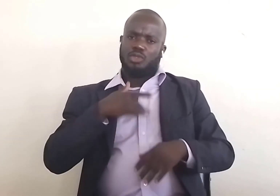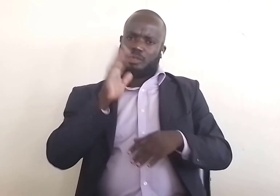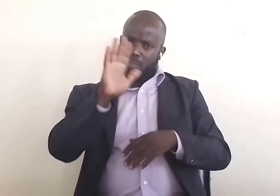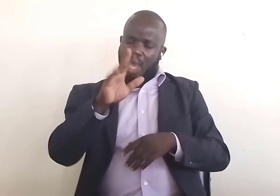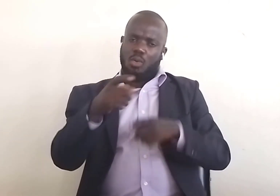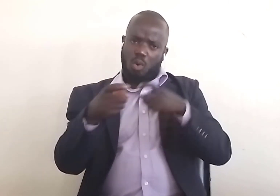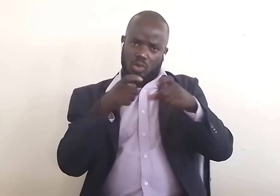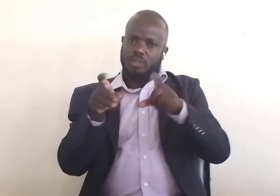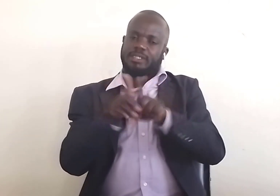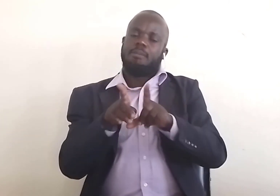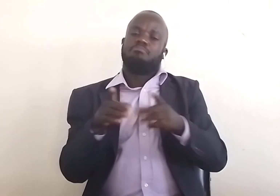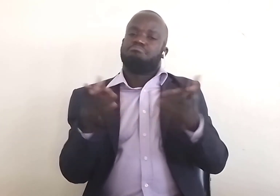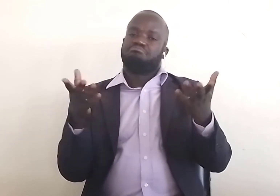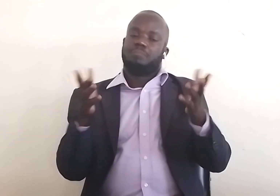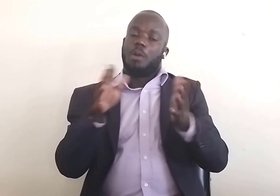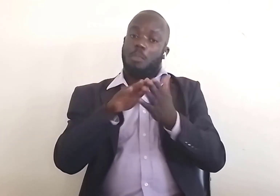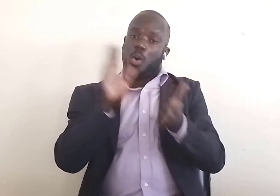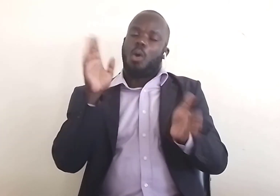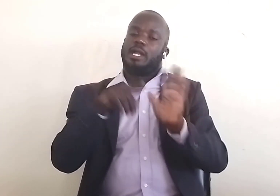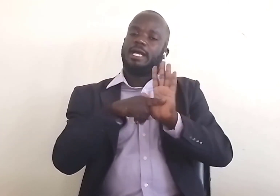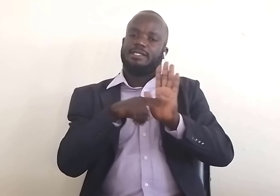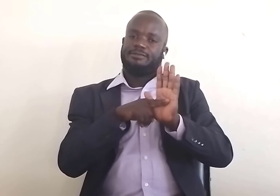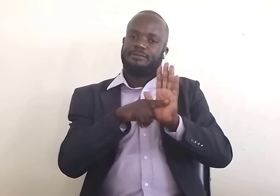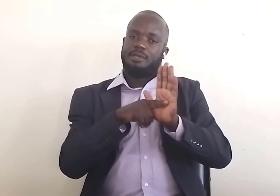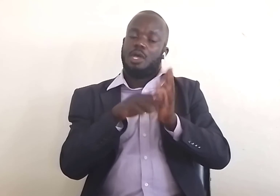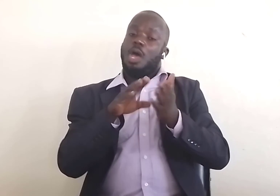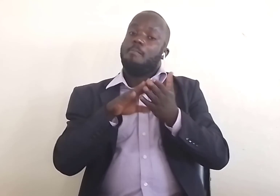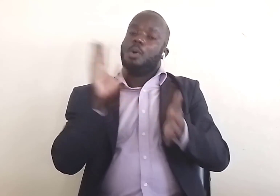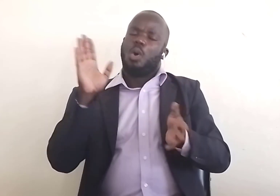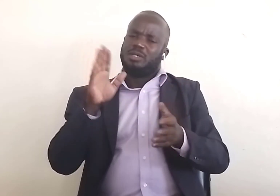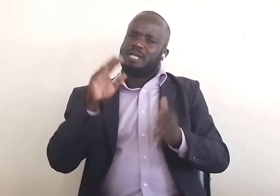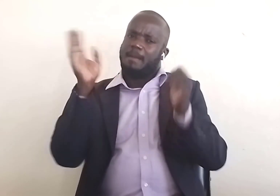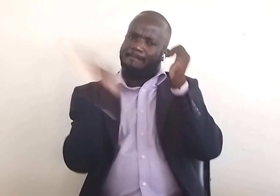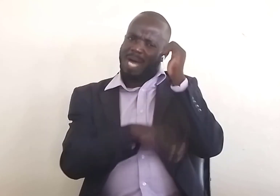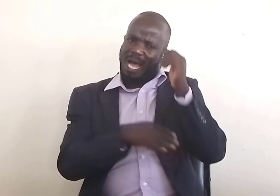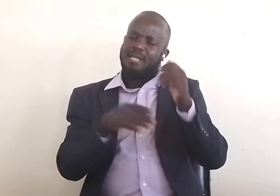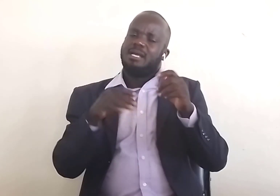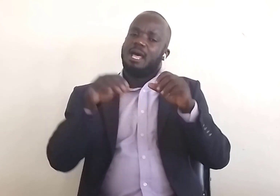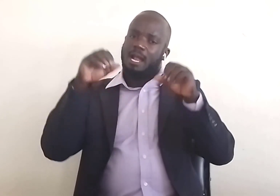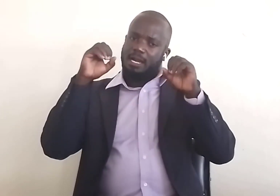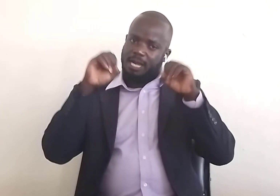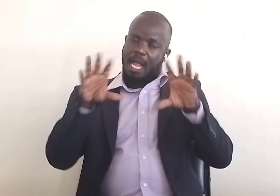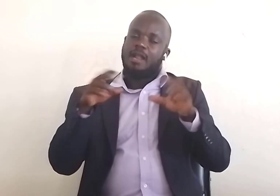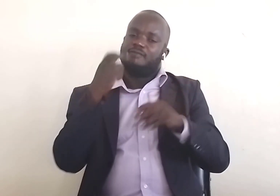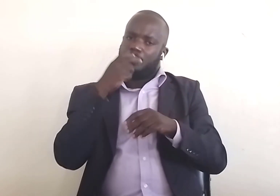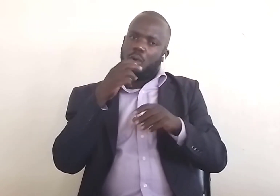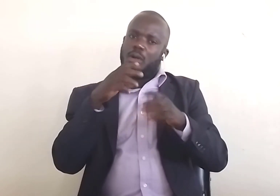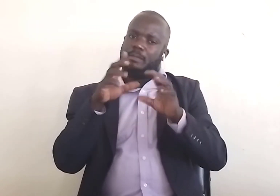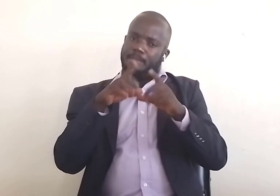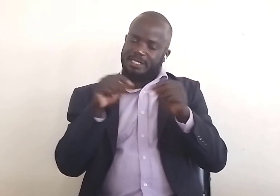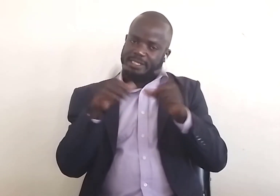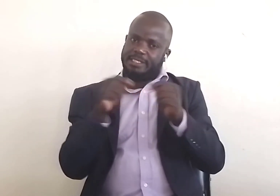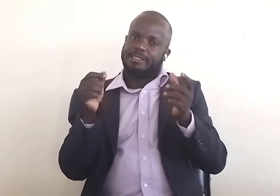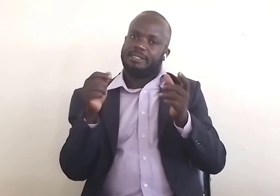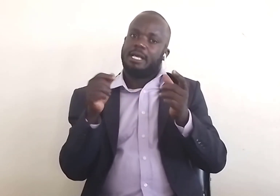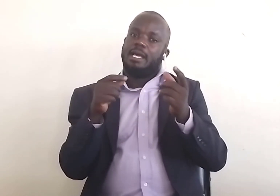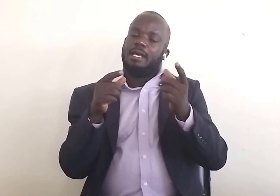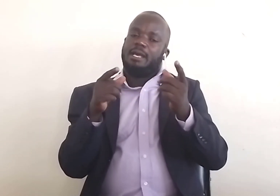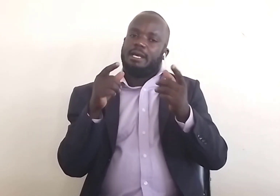feelings, especially your negative ones. Some of the most undesirable nonverbal messages we send stem from what Zig Ziglar